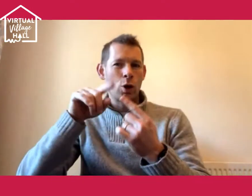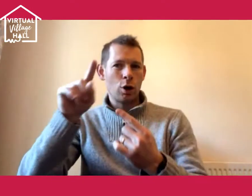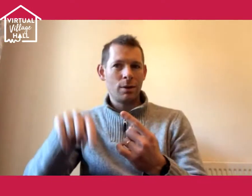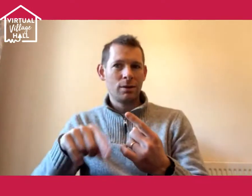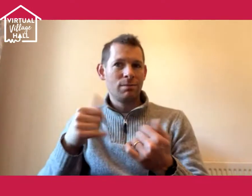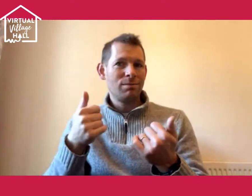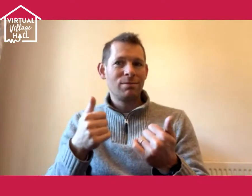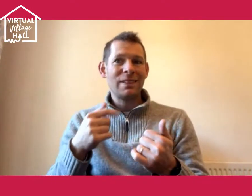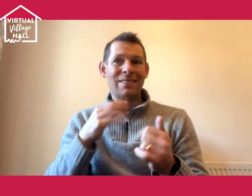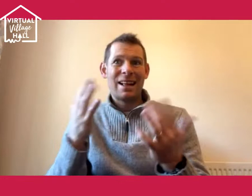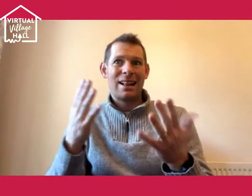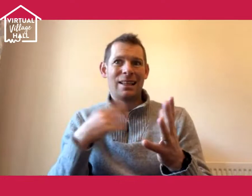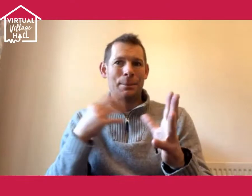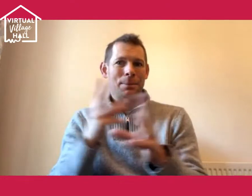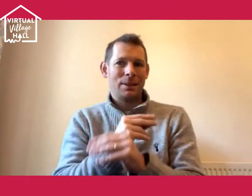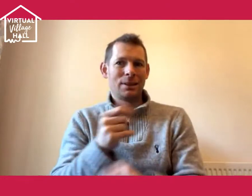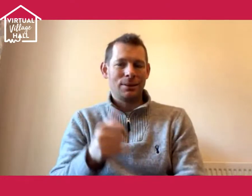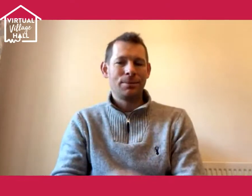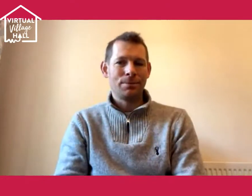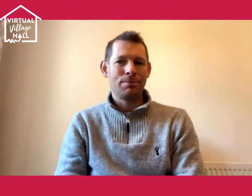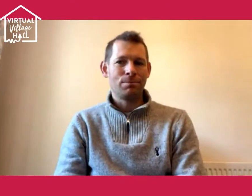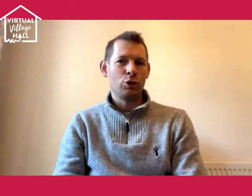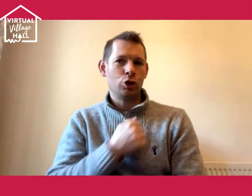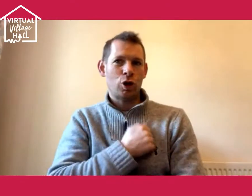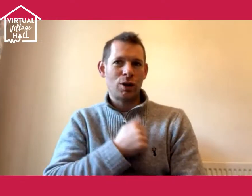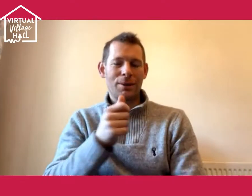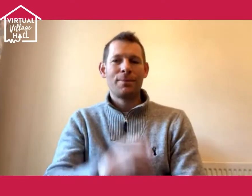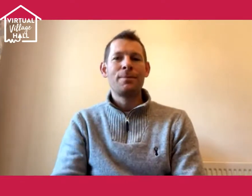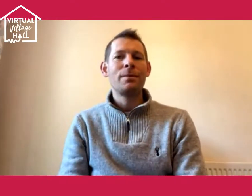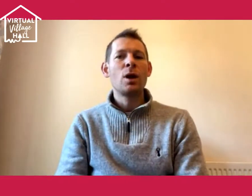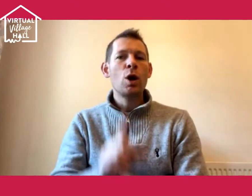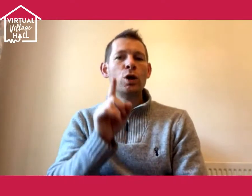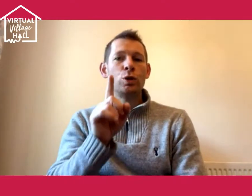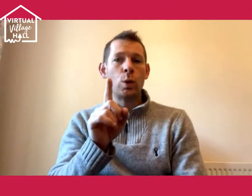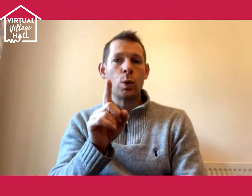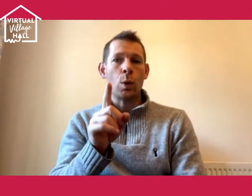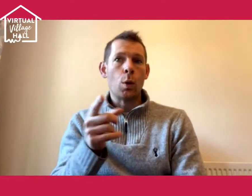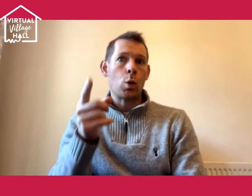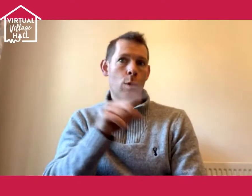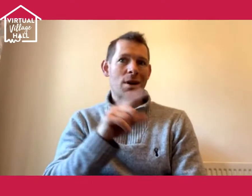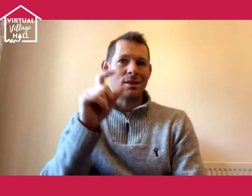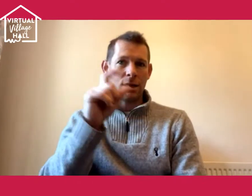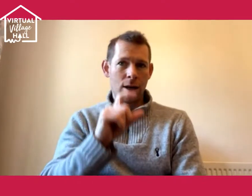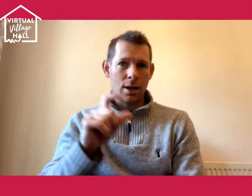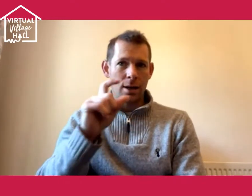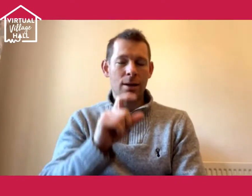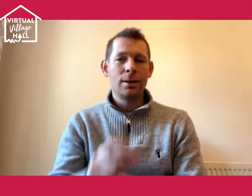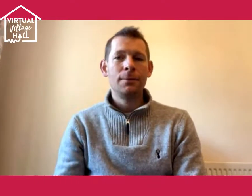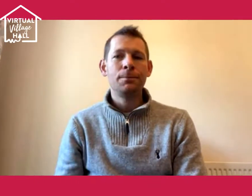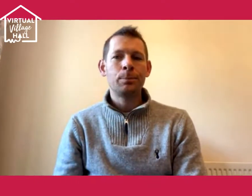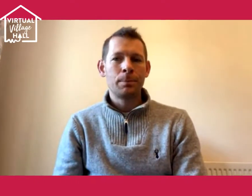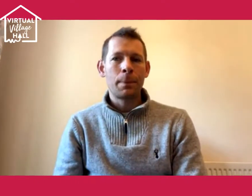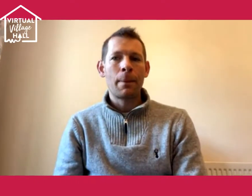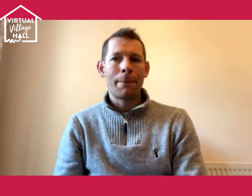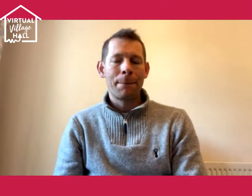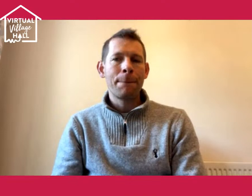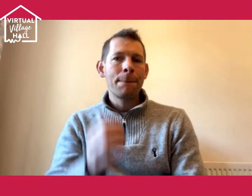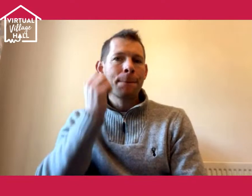I'm just checking if anyone has made any comments, so I haven't missed anything, I don't think. So let's go back to the colors that you would use